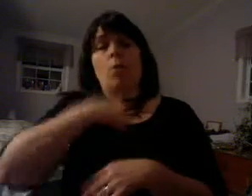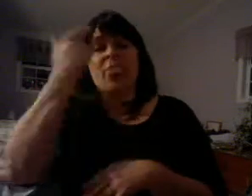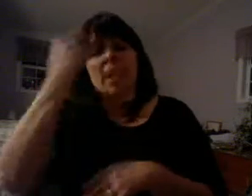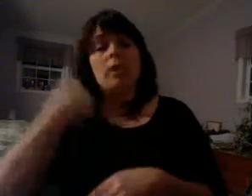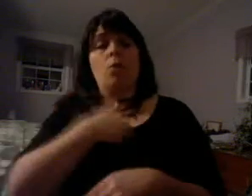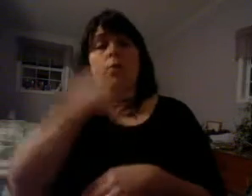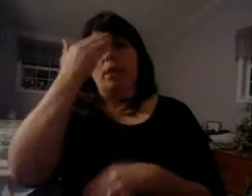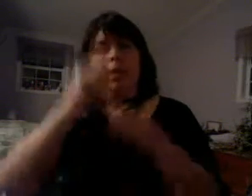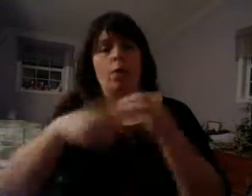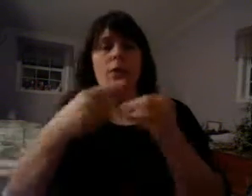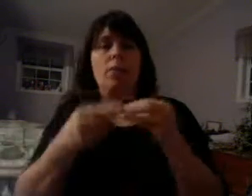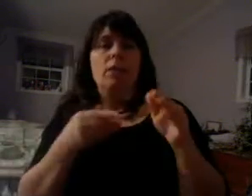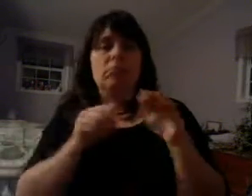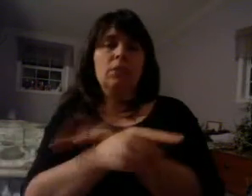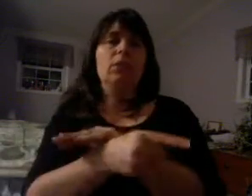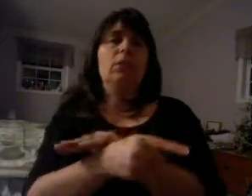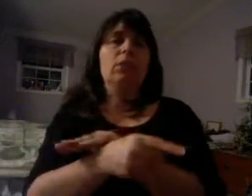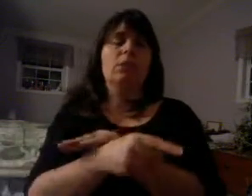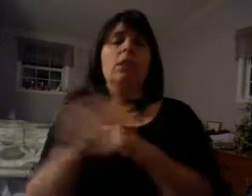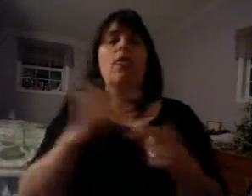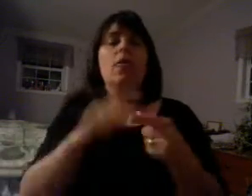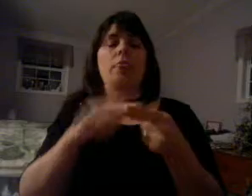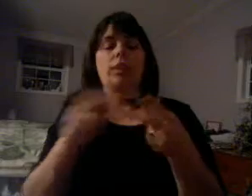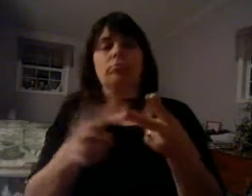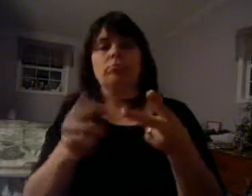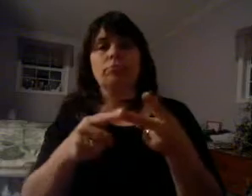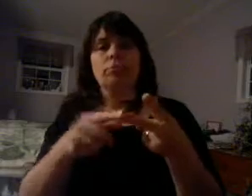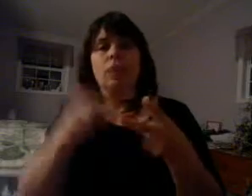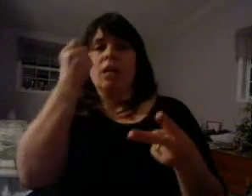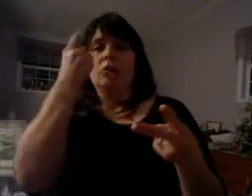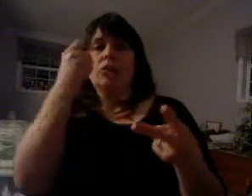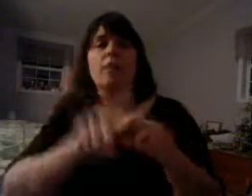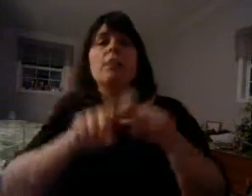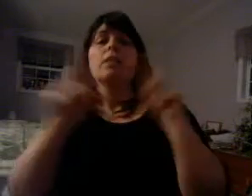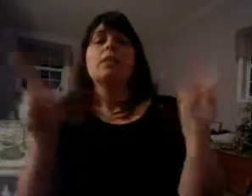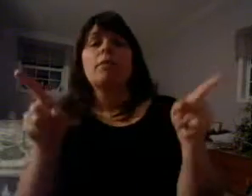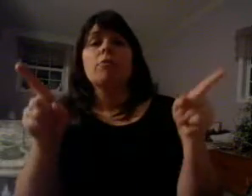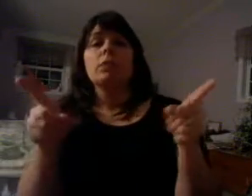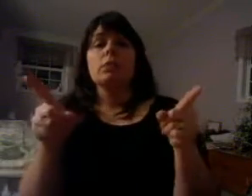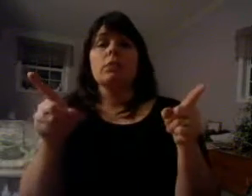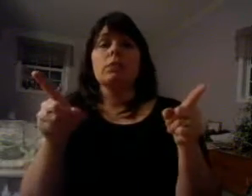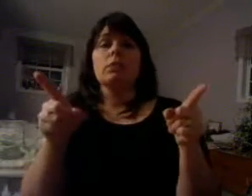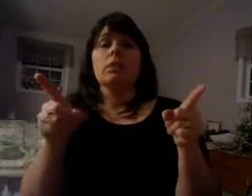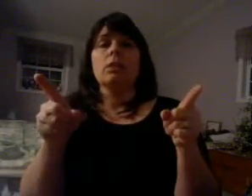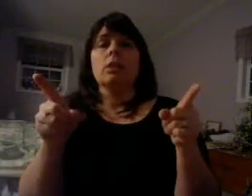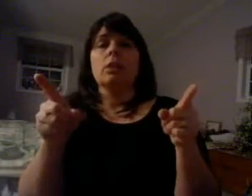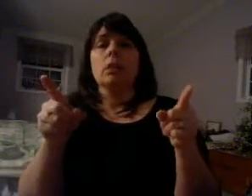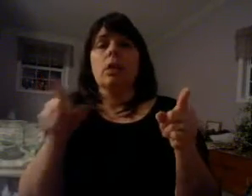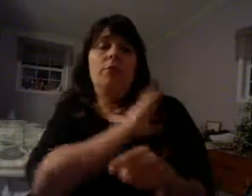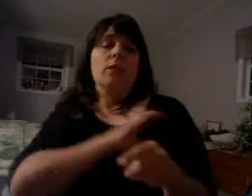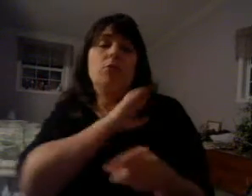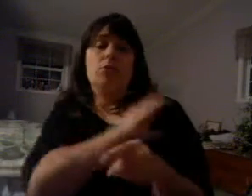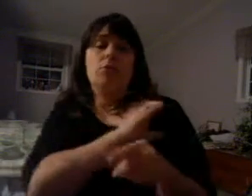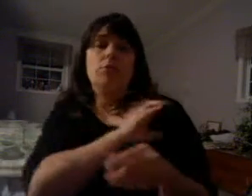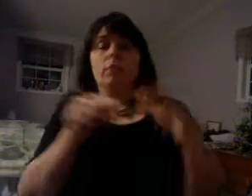rates and to understand the difference in homicides that have occurred since that time. I will focus on firearms and on the